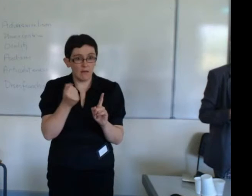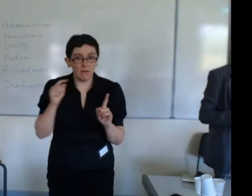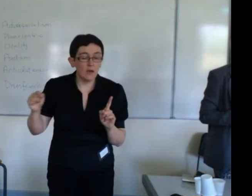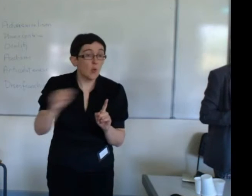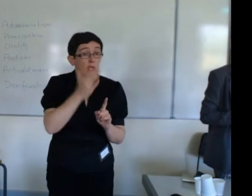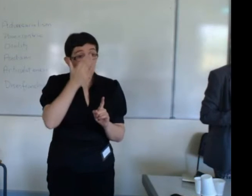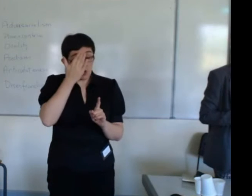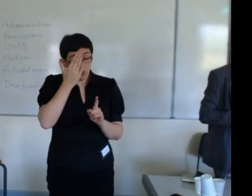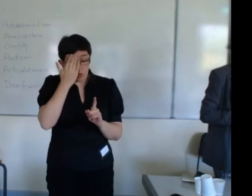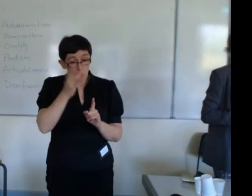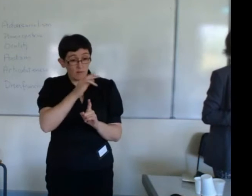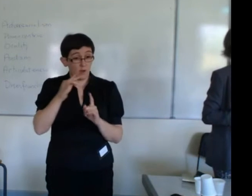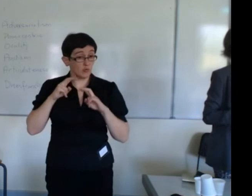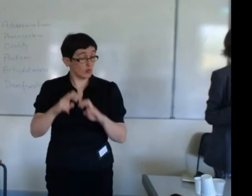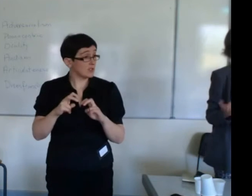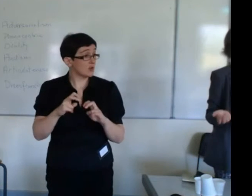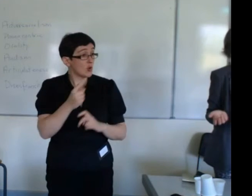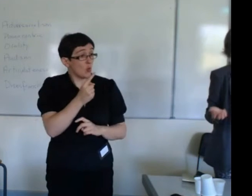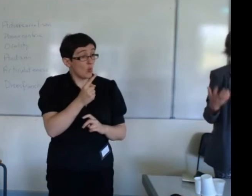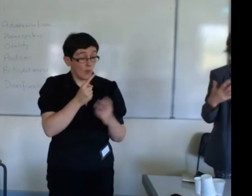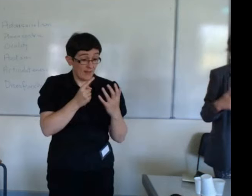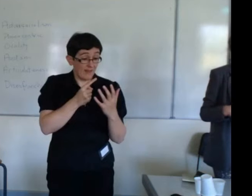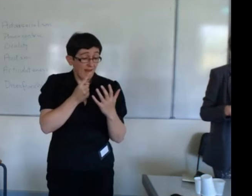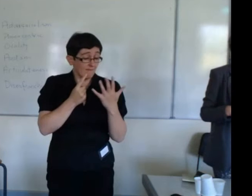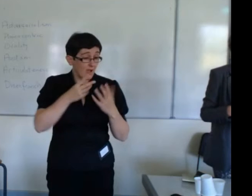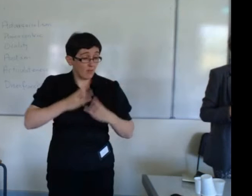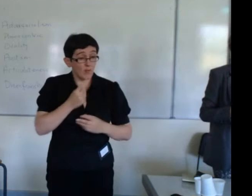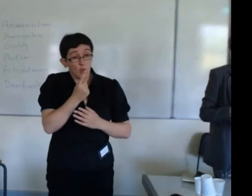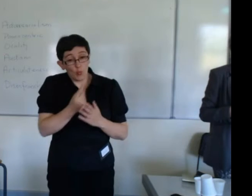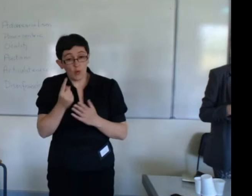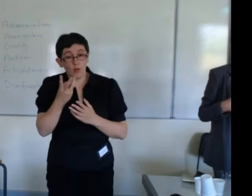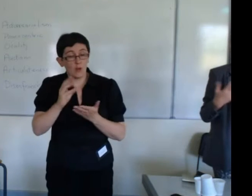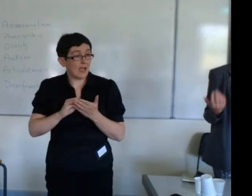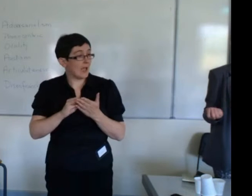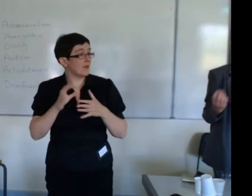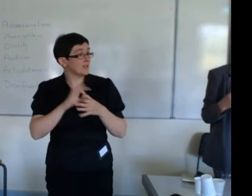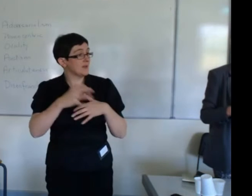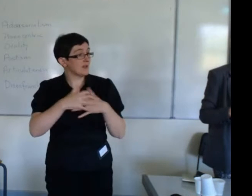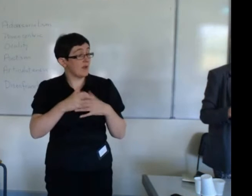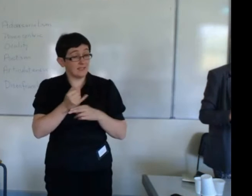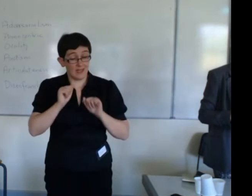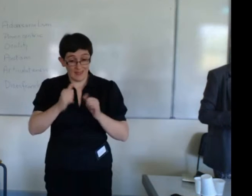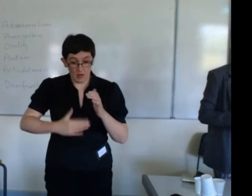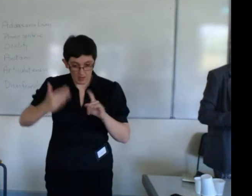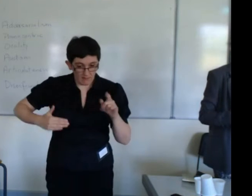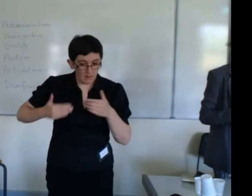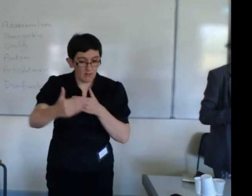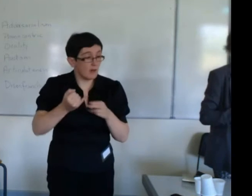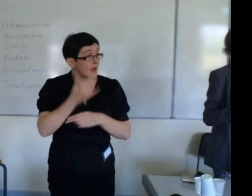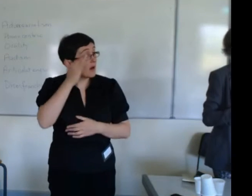Irish research, that it's one in five women who will be affected by domestic violence in her lifetime in Ireland. Now, I couldn't